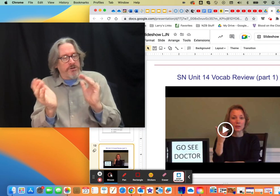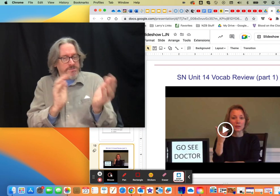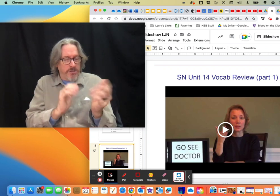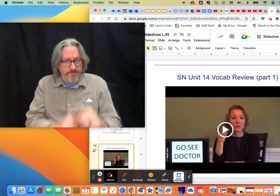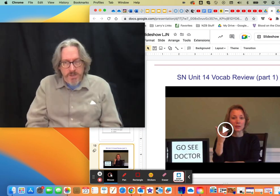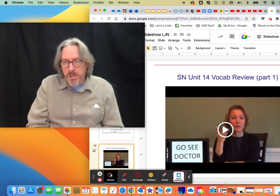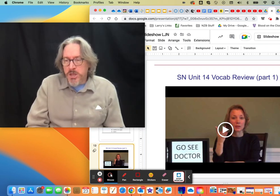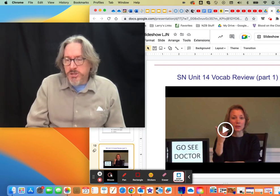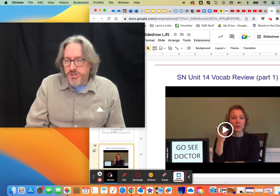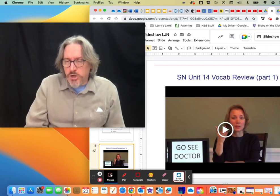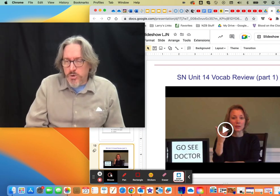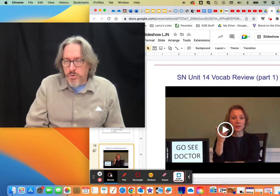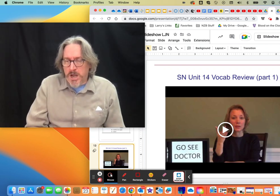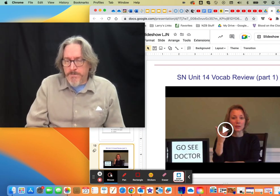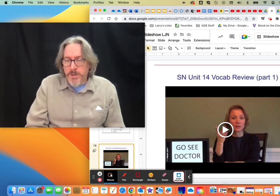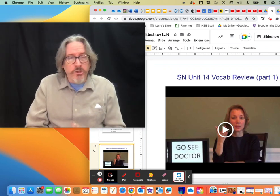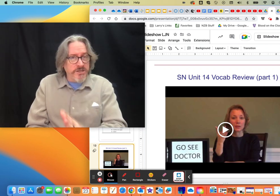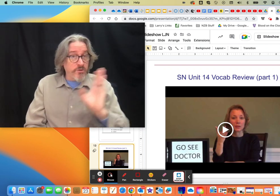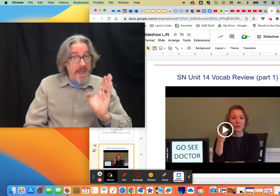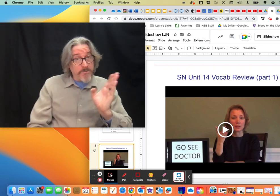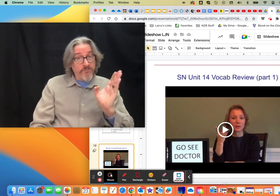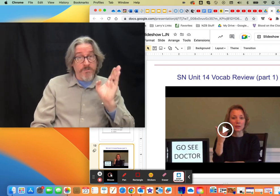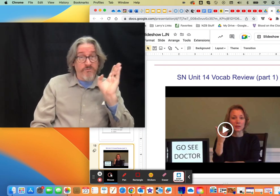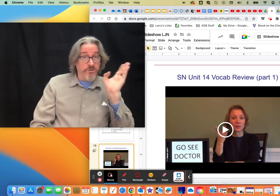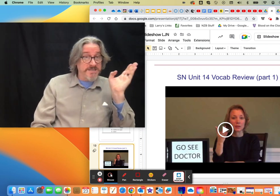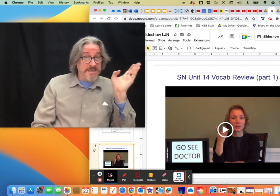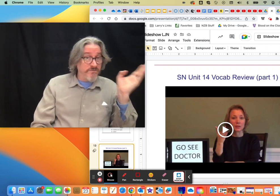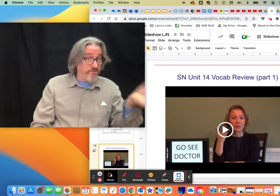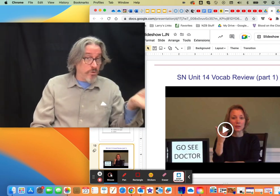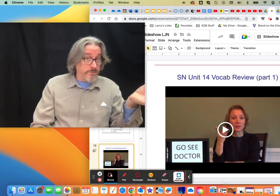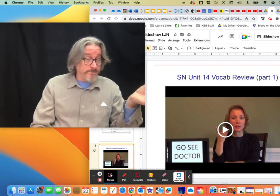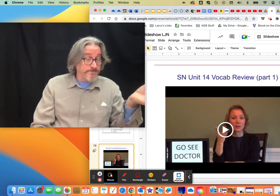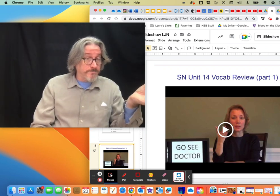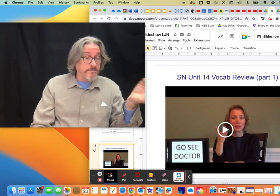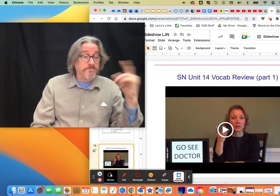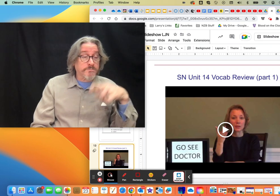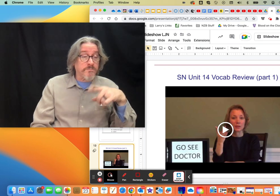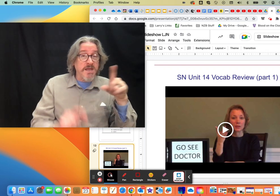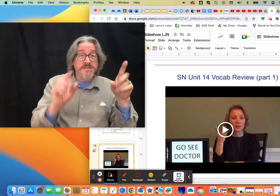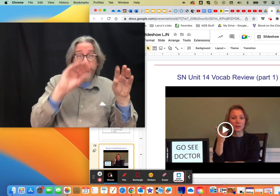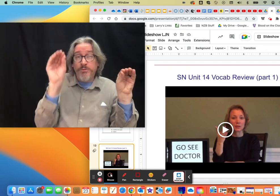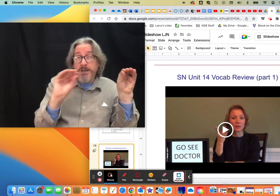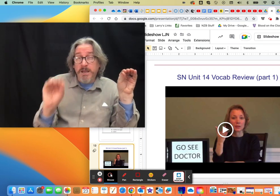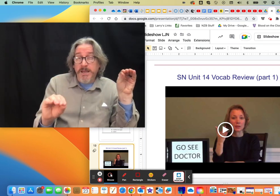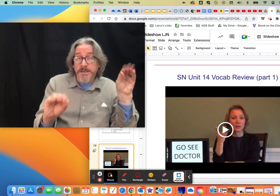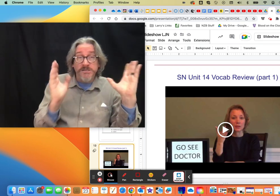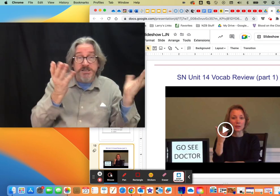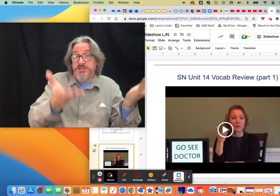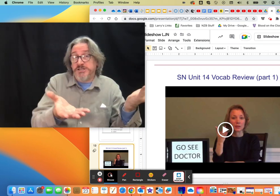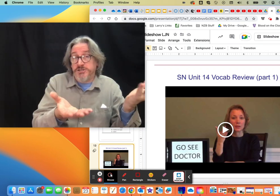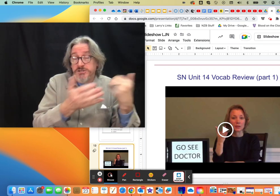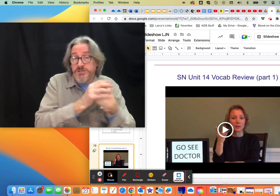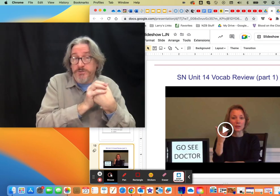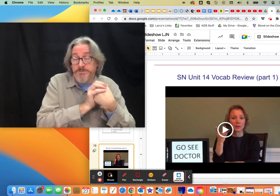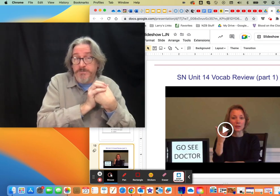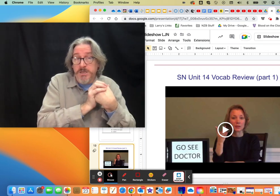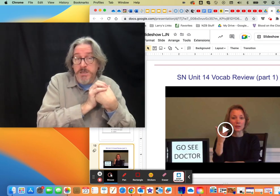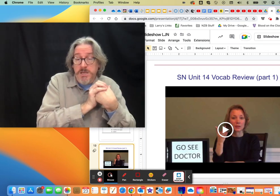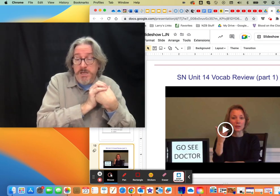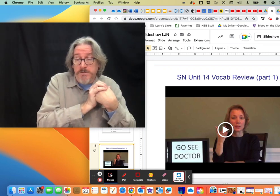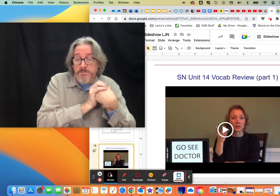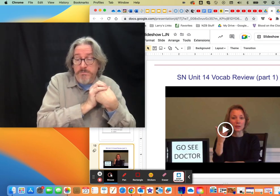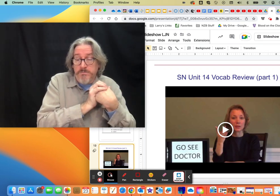of how to respond. So look at the vocab from 14.4 and start putting in suggestions to it.